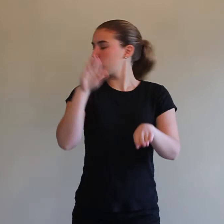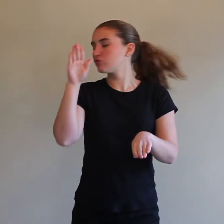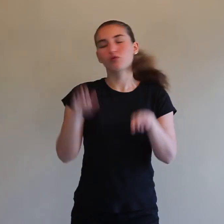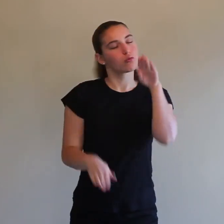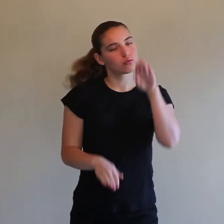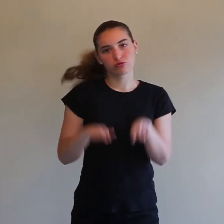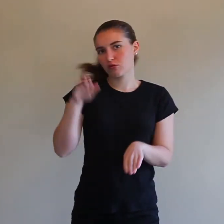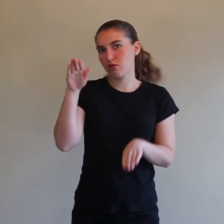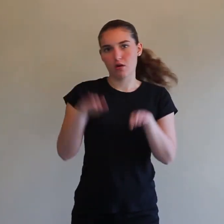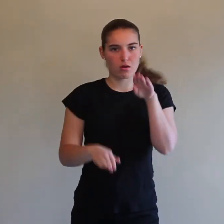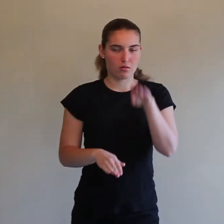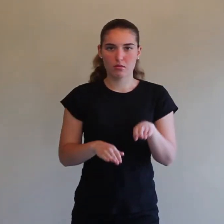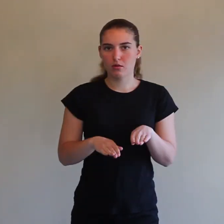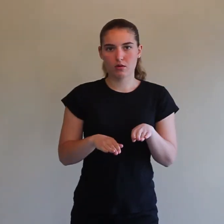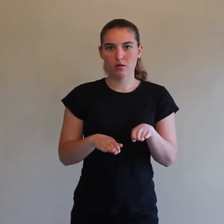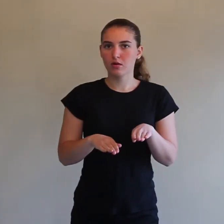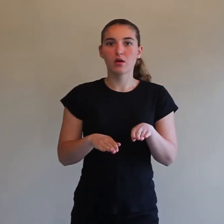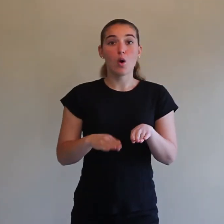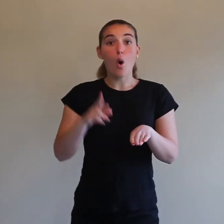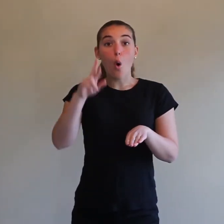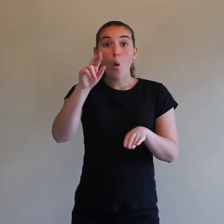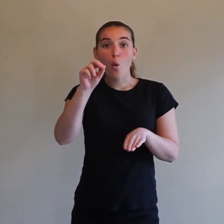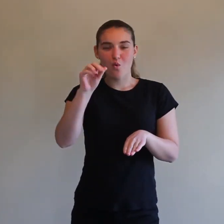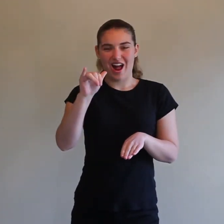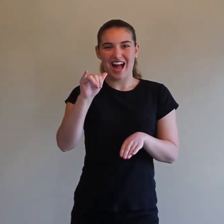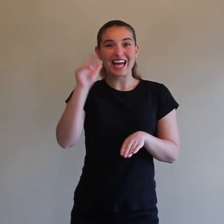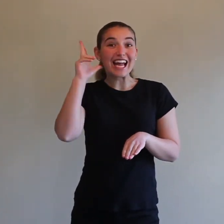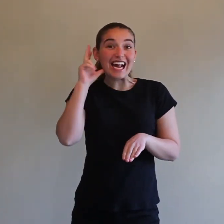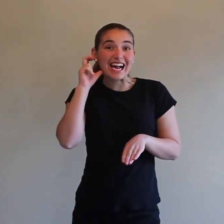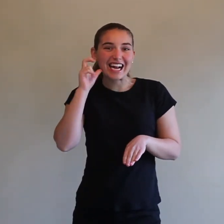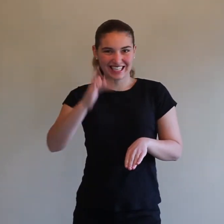can hear and feel you coming, therefore they have a chance to get away.